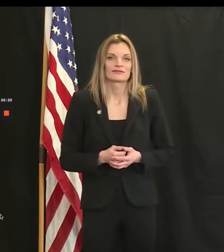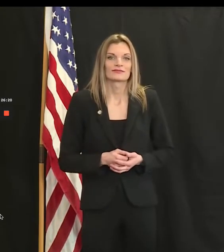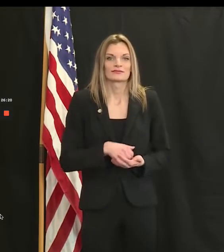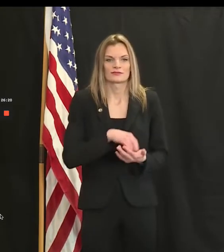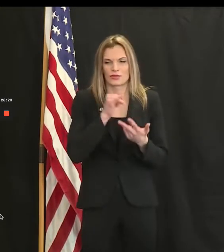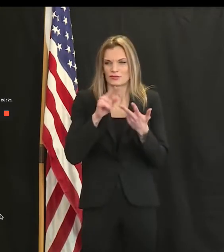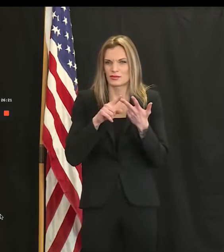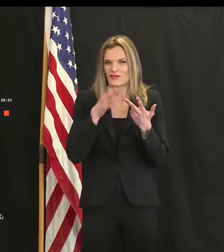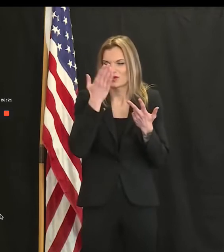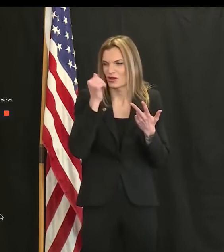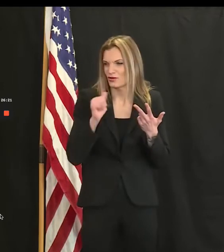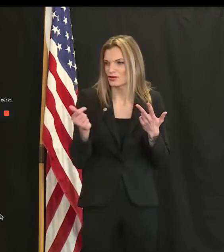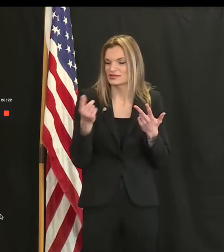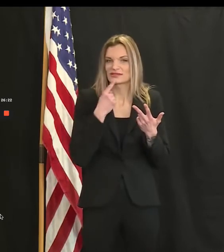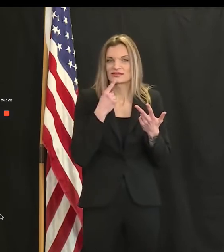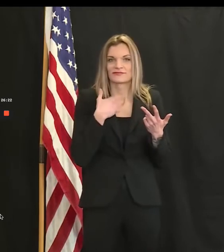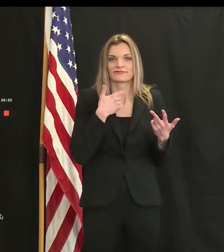question, I don't remember what it was.